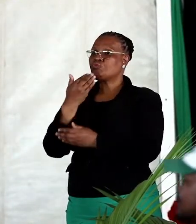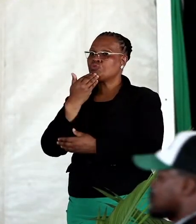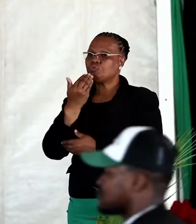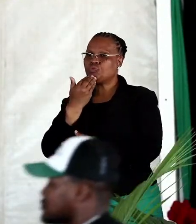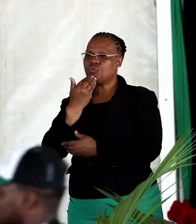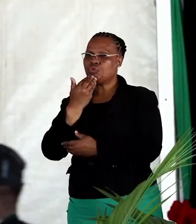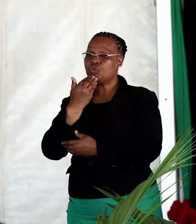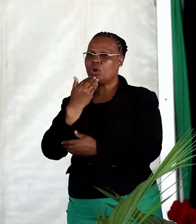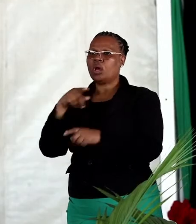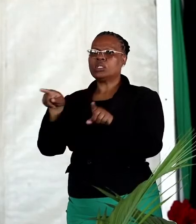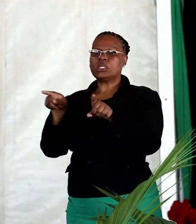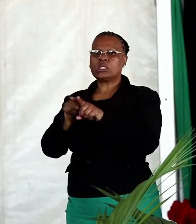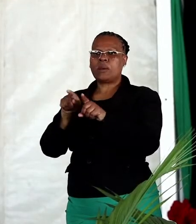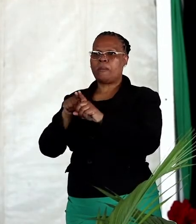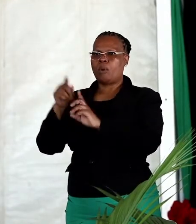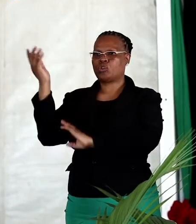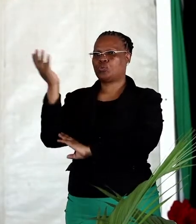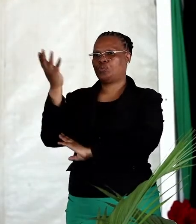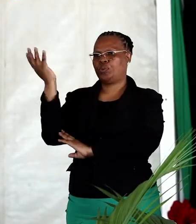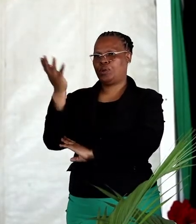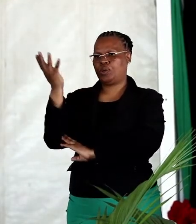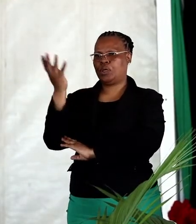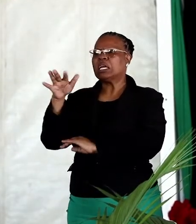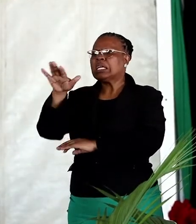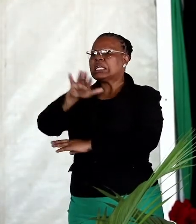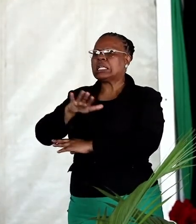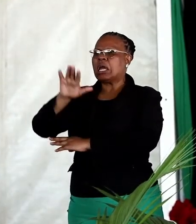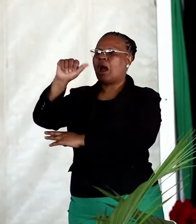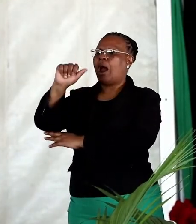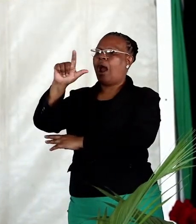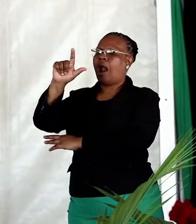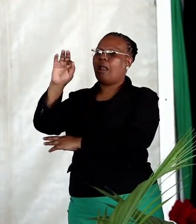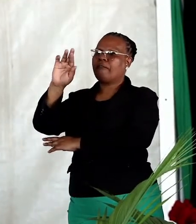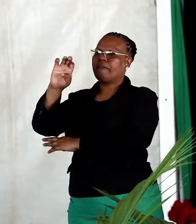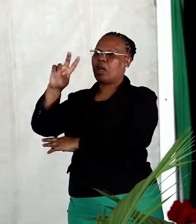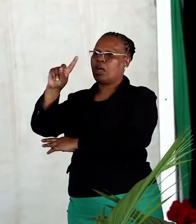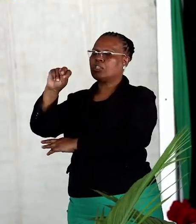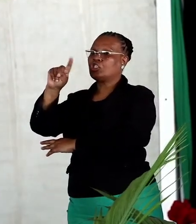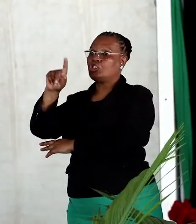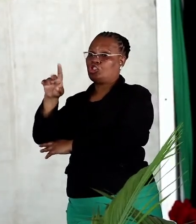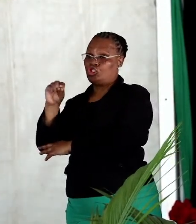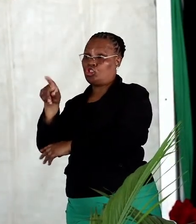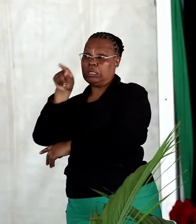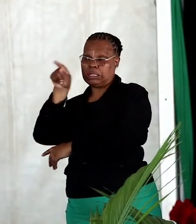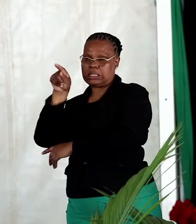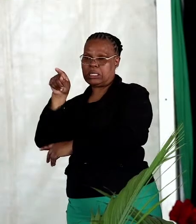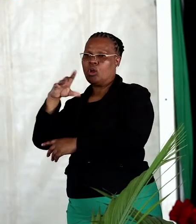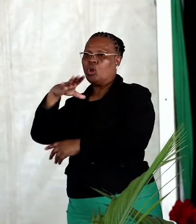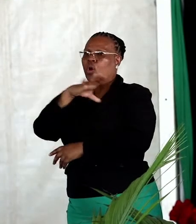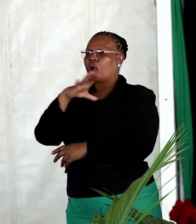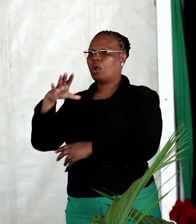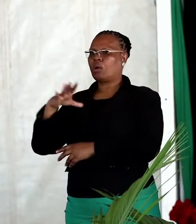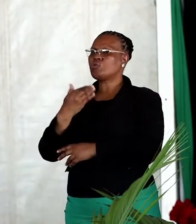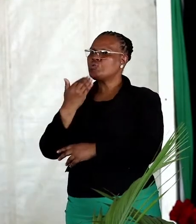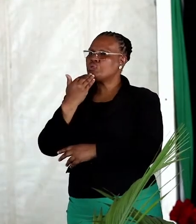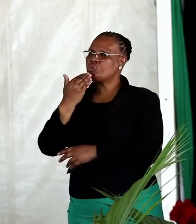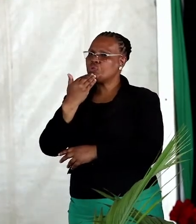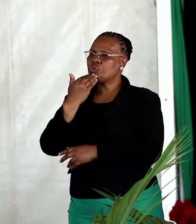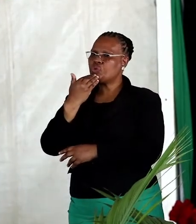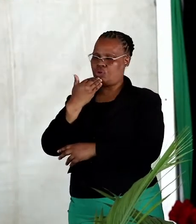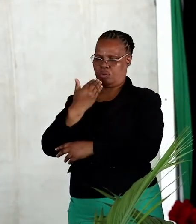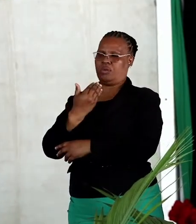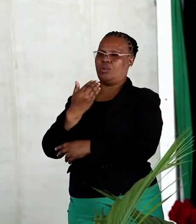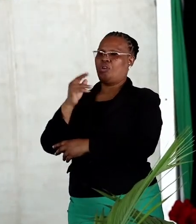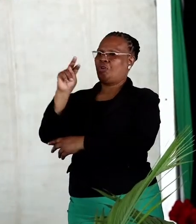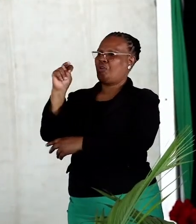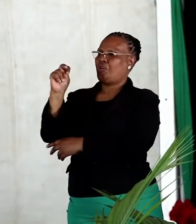sinaye nospeaker weAlfred Nzo District Municipality, uCouncillor Nomasomi